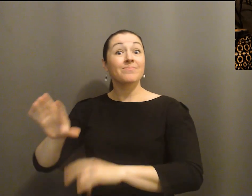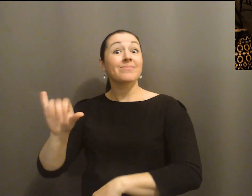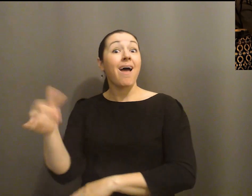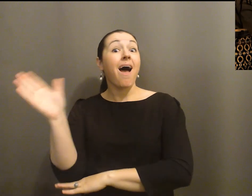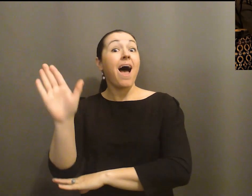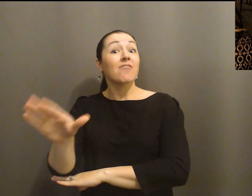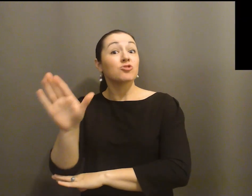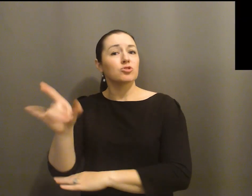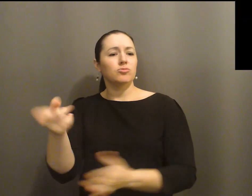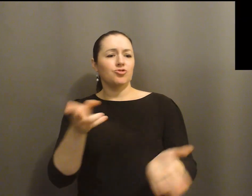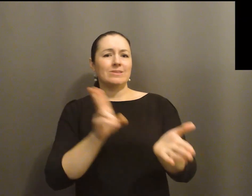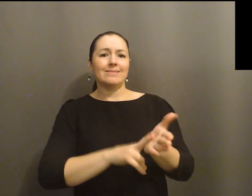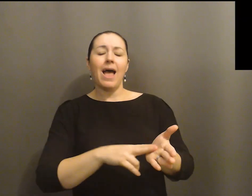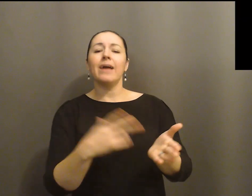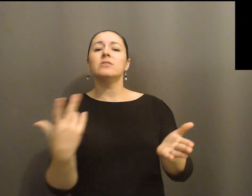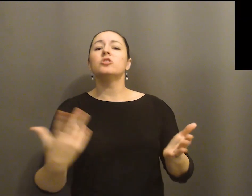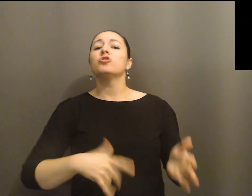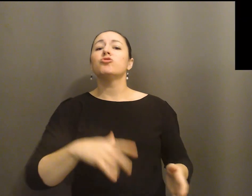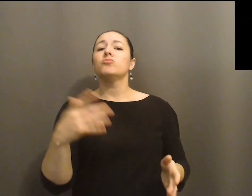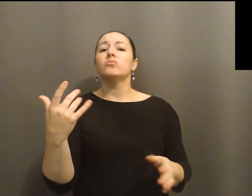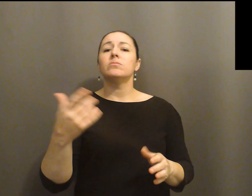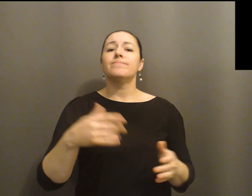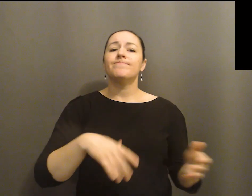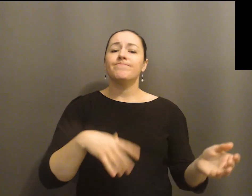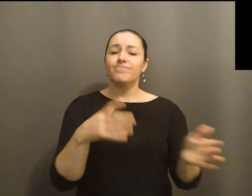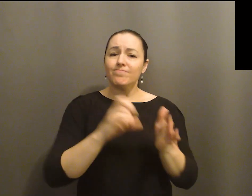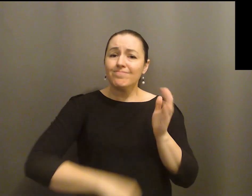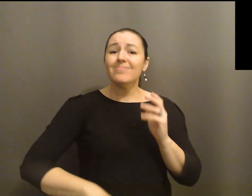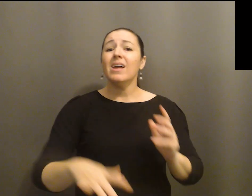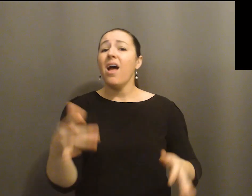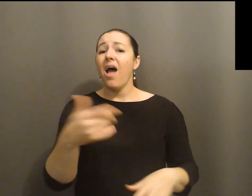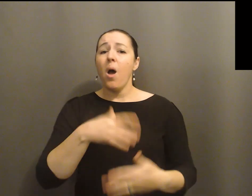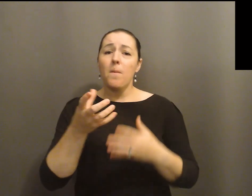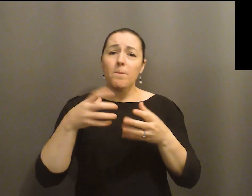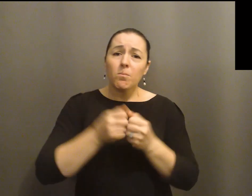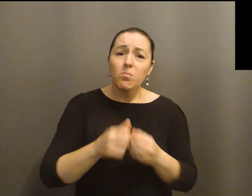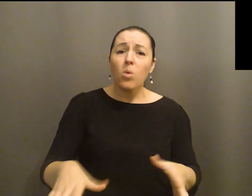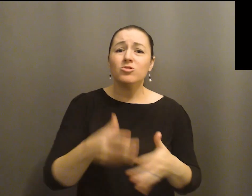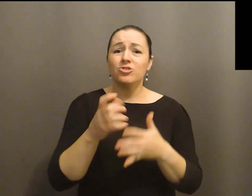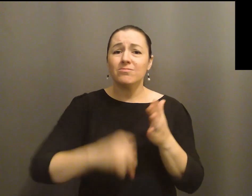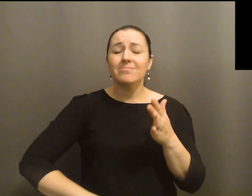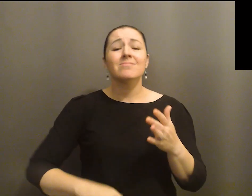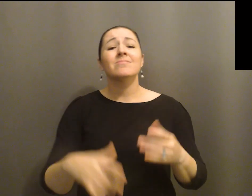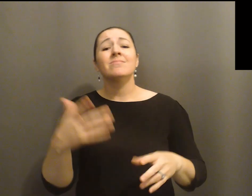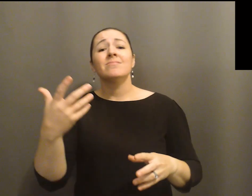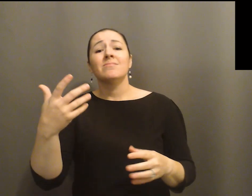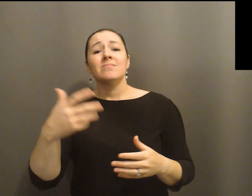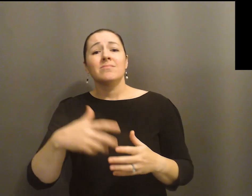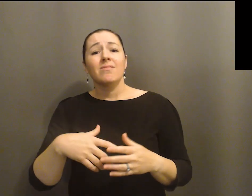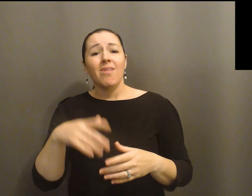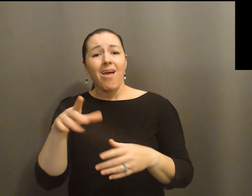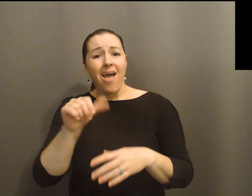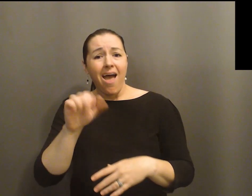She signed a bill To repeal an abortion act That was really important to me In my biblical worldview And important to a lot of you As Jesus followers